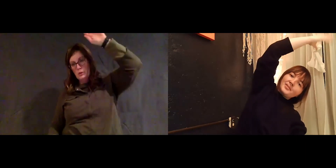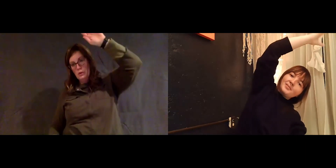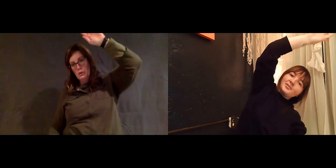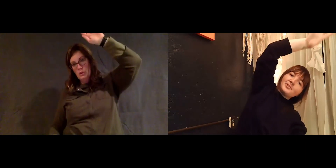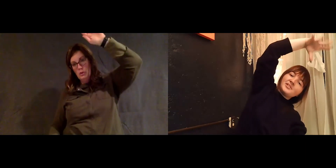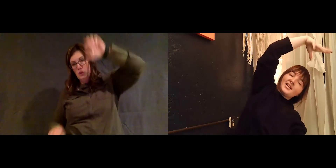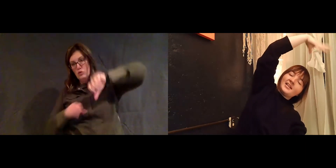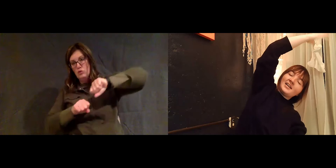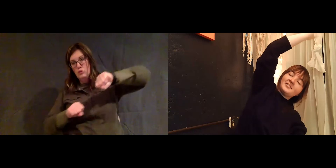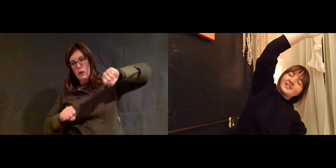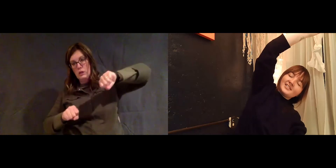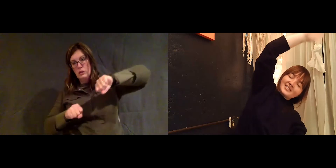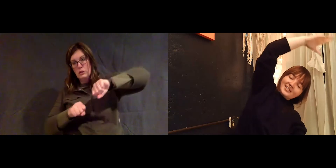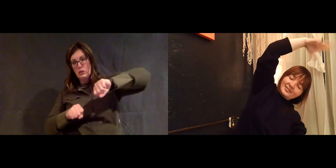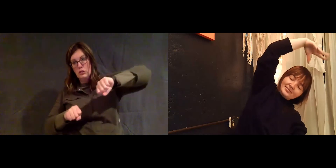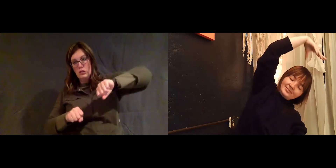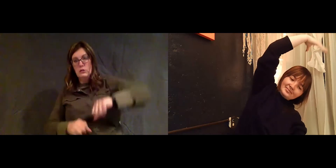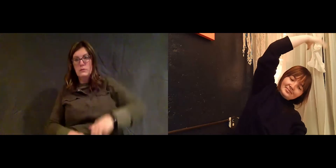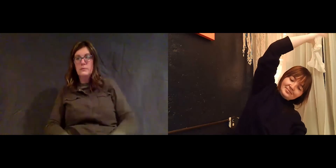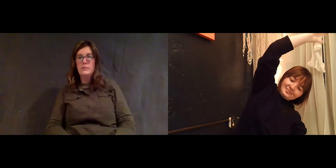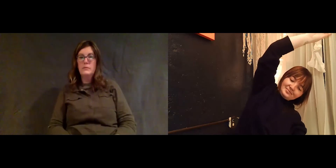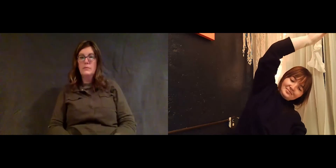time, maybe rotating that wrist.